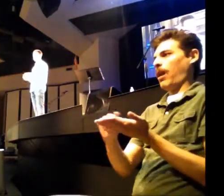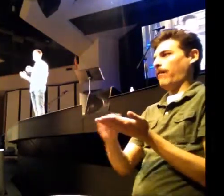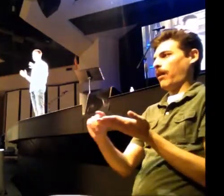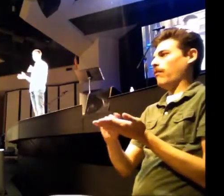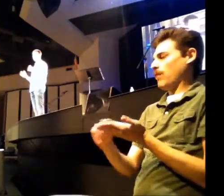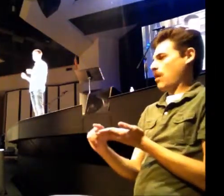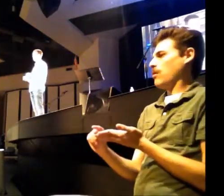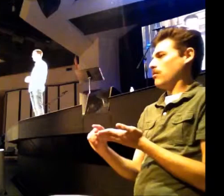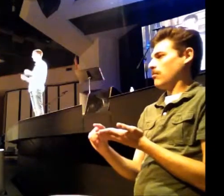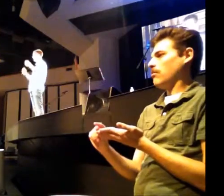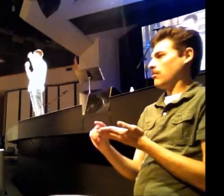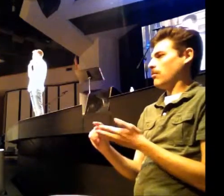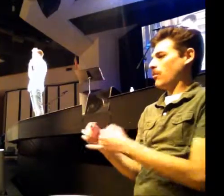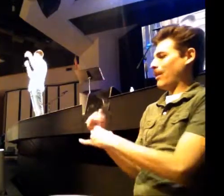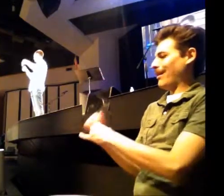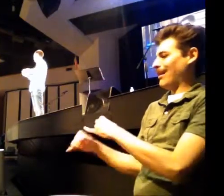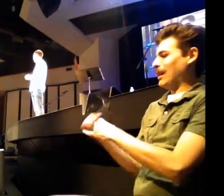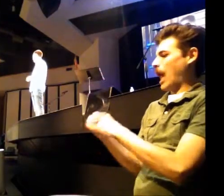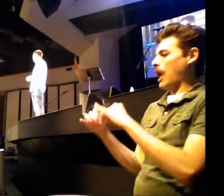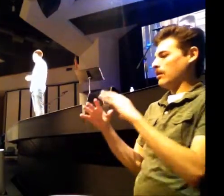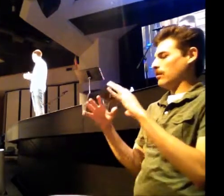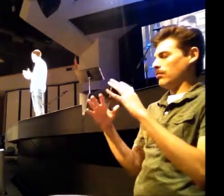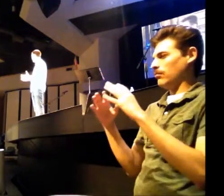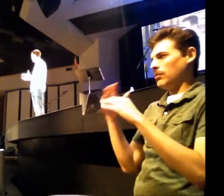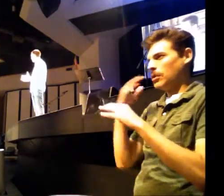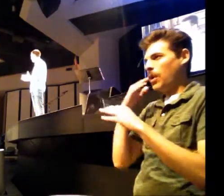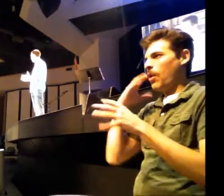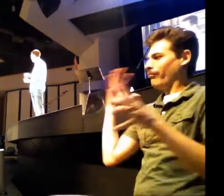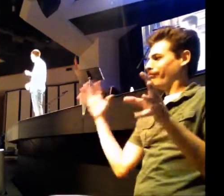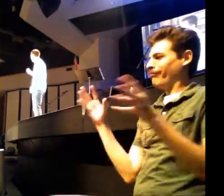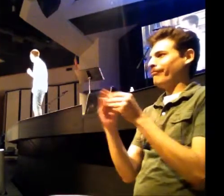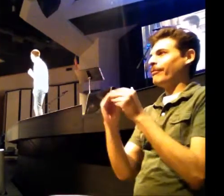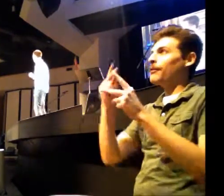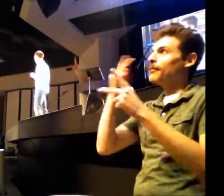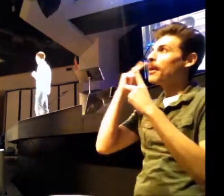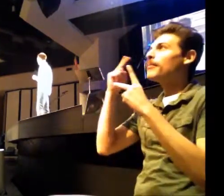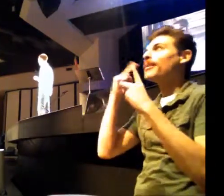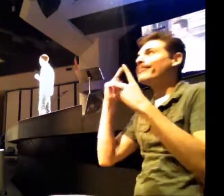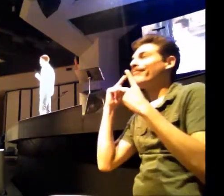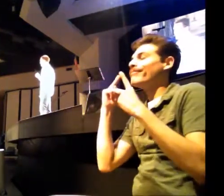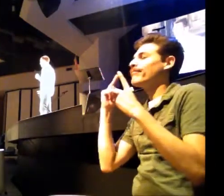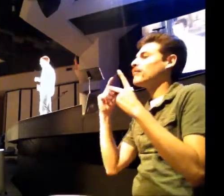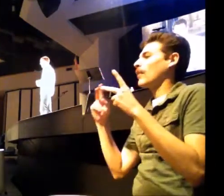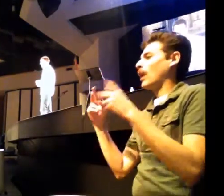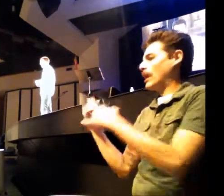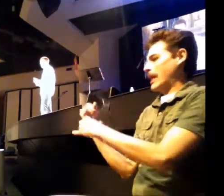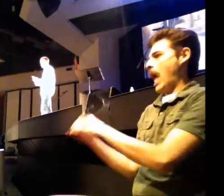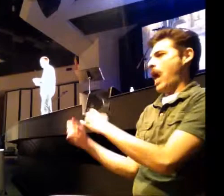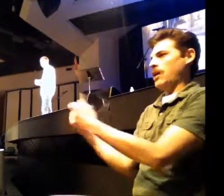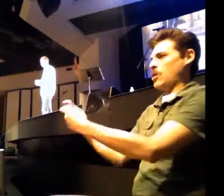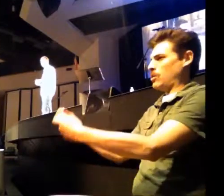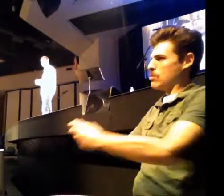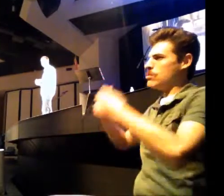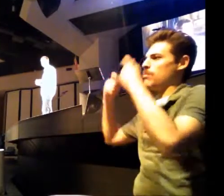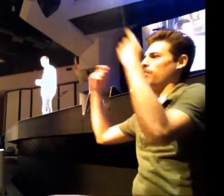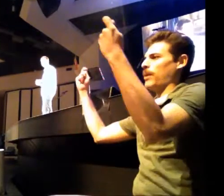for an assembly. So a solemn assembly, reflect, and worship. And that's what this feast was. They would do this once every year.